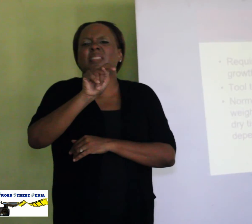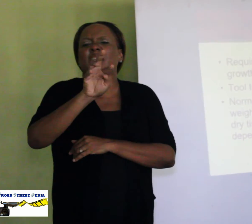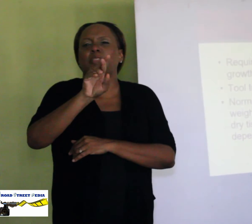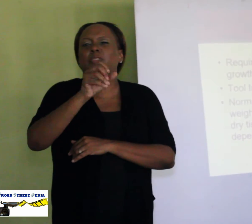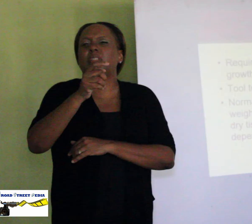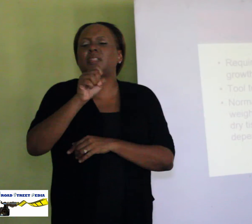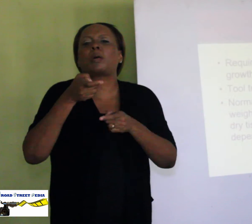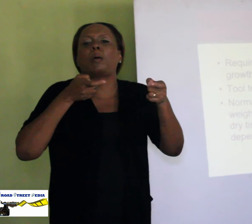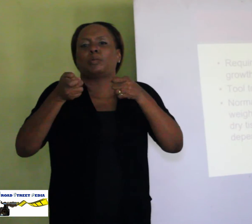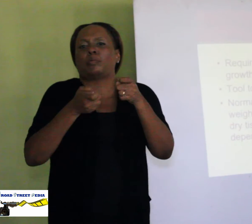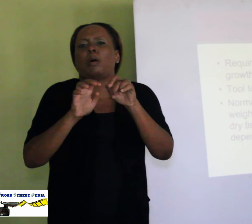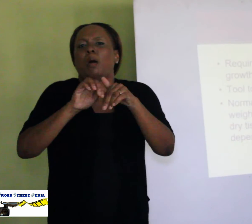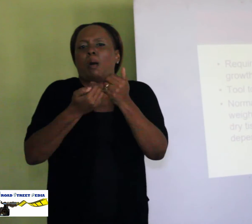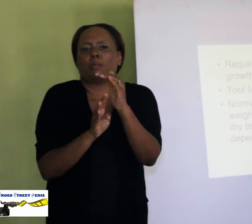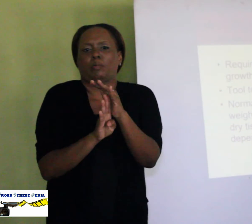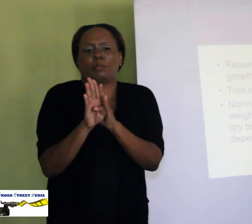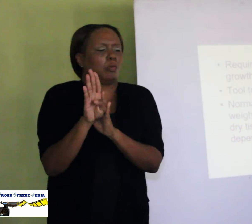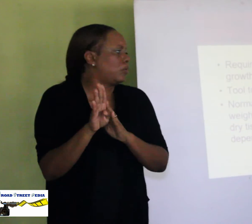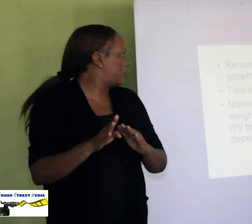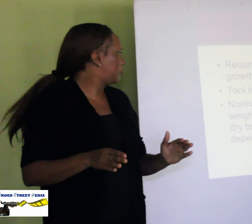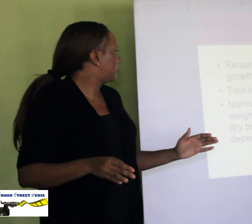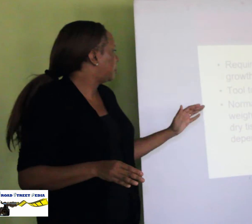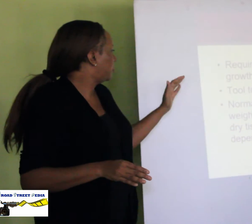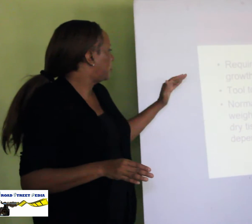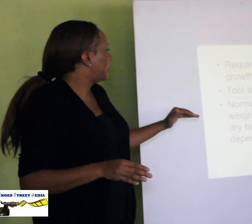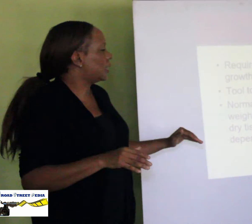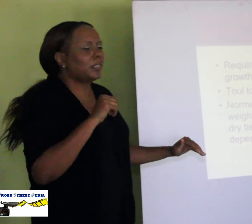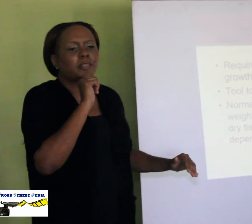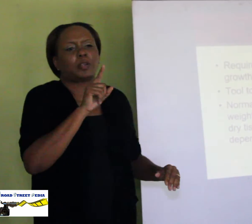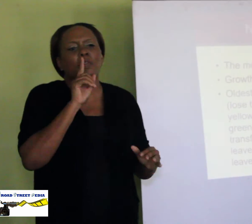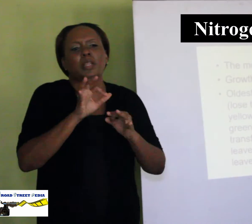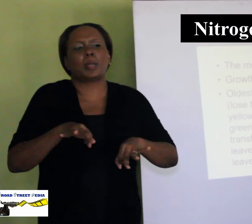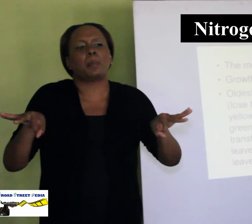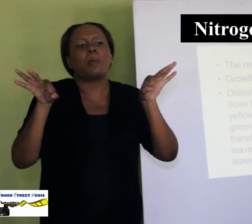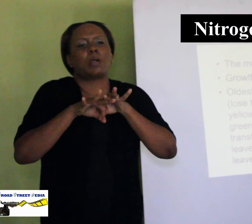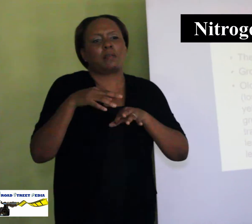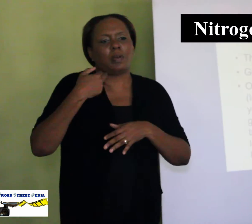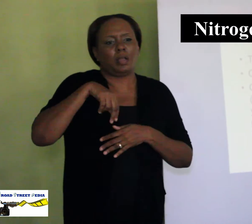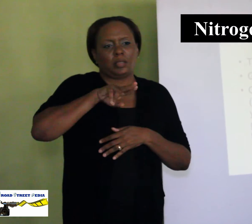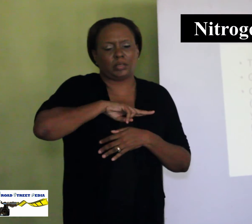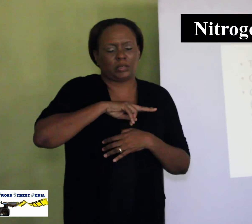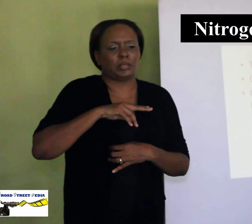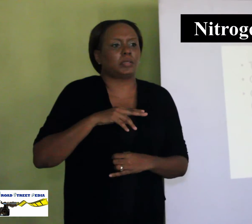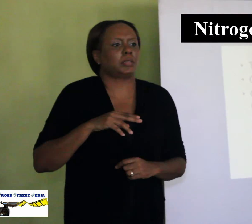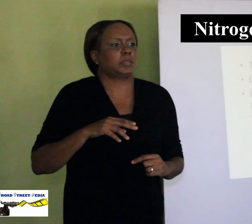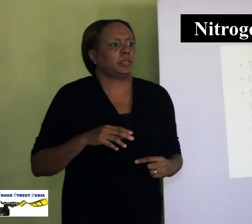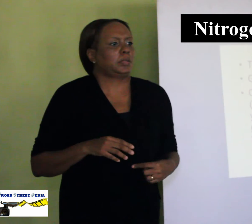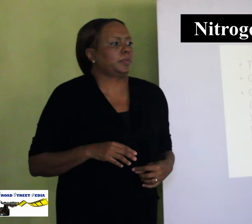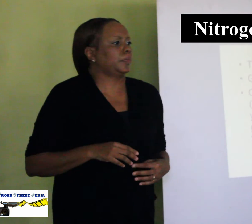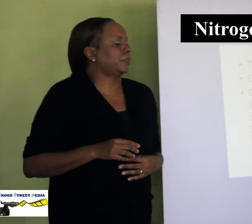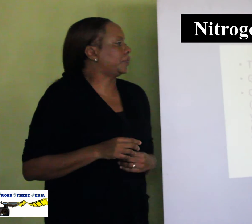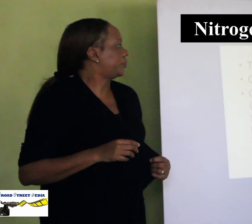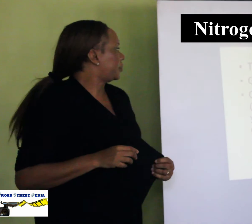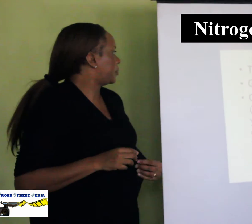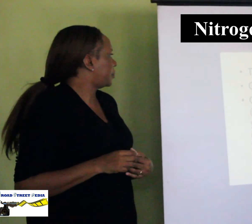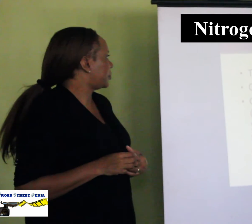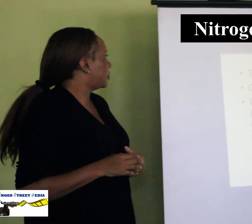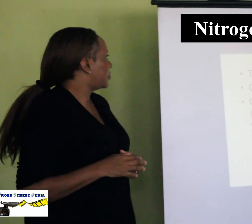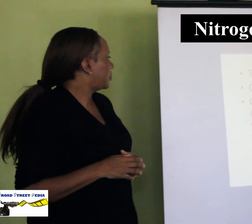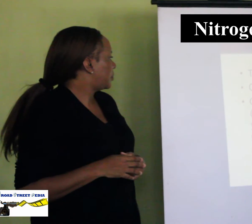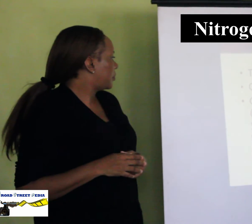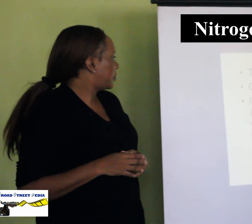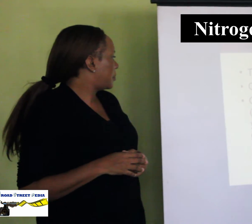tissues and, but this is not important so much important for us. The basic thing about nitrogen is that it helps